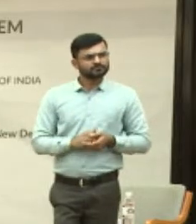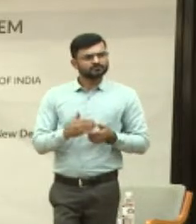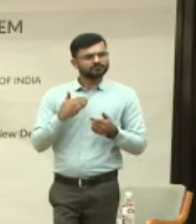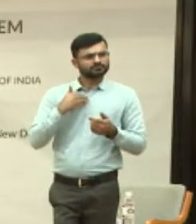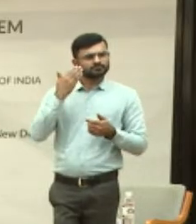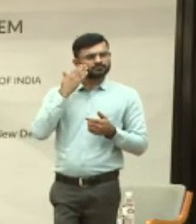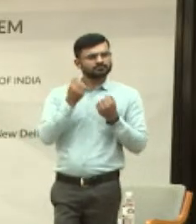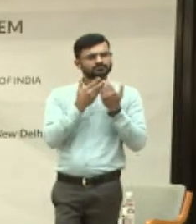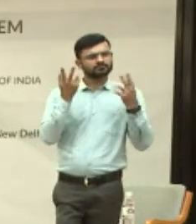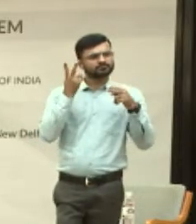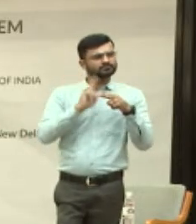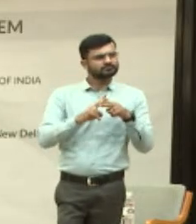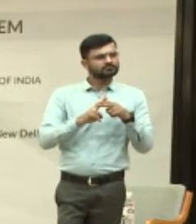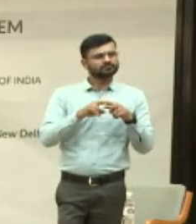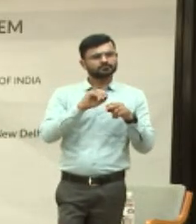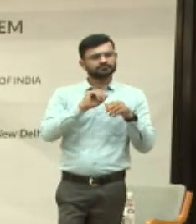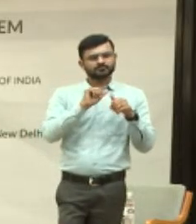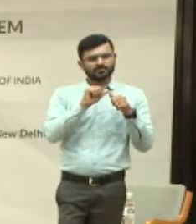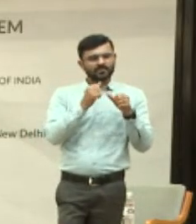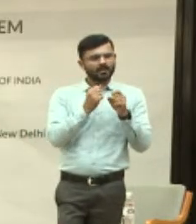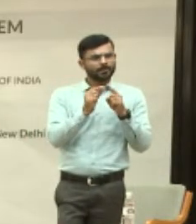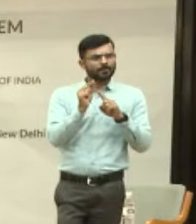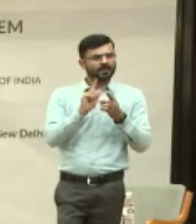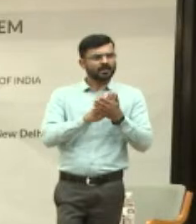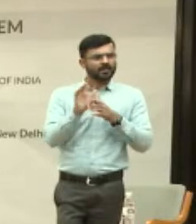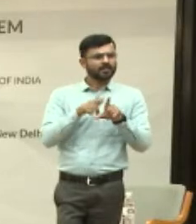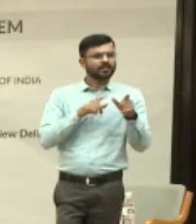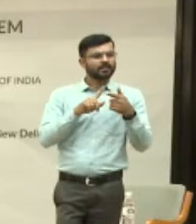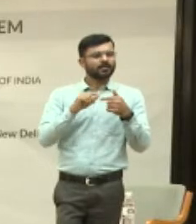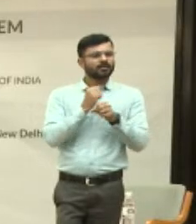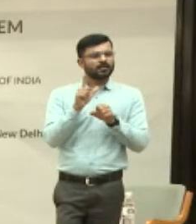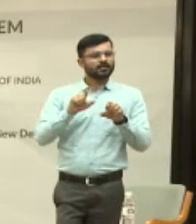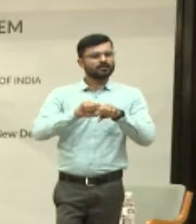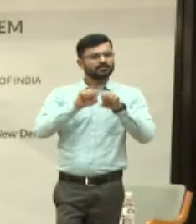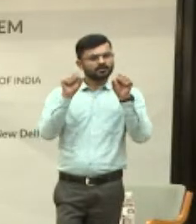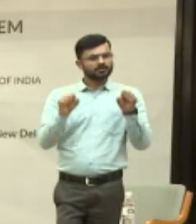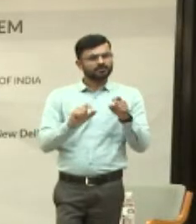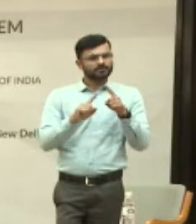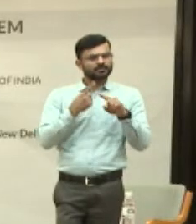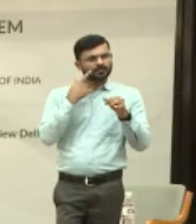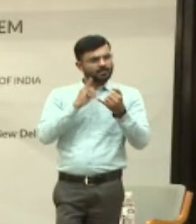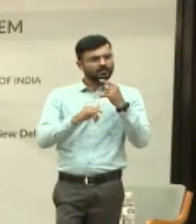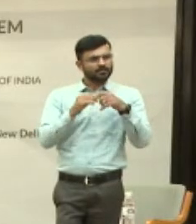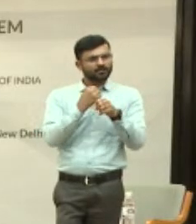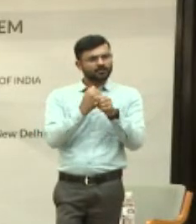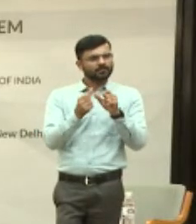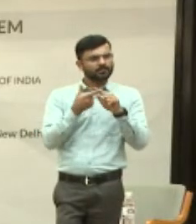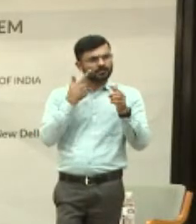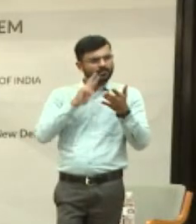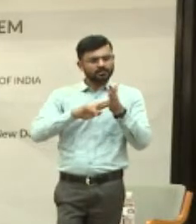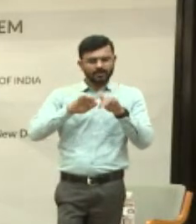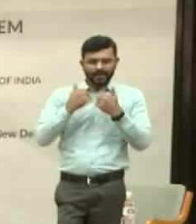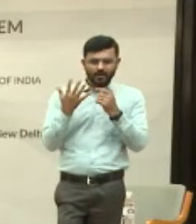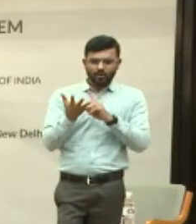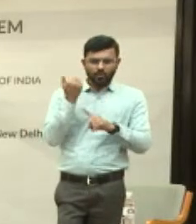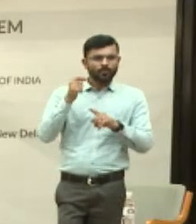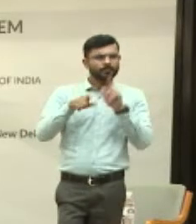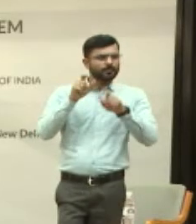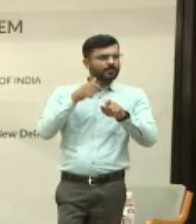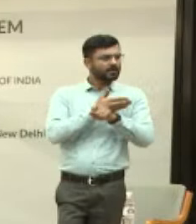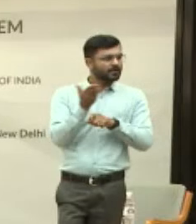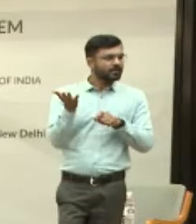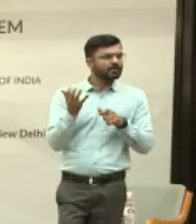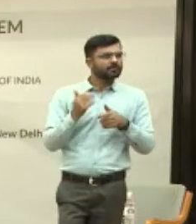you know, there's a certain sort of apathy towards the legal system and litigation. So how do we fight that apathy that citizens have